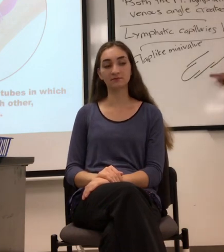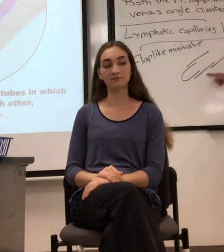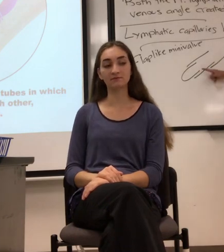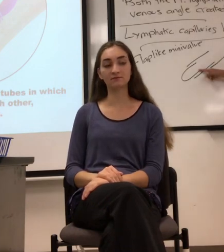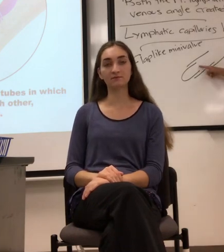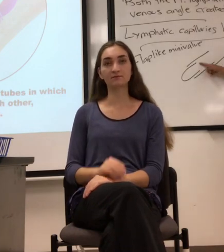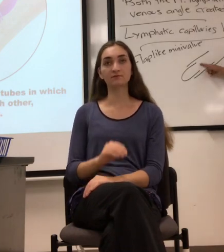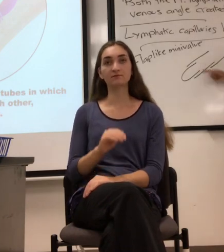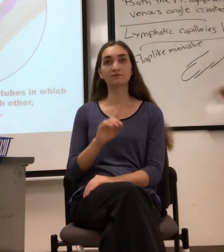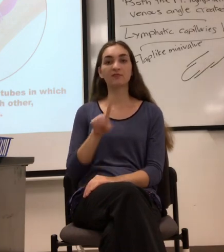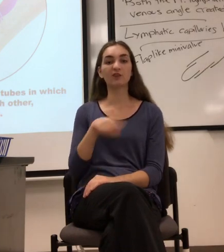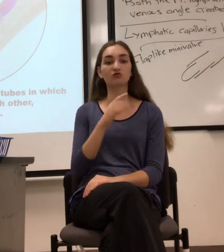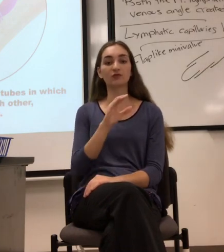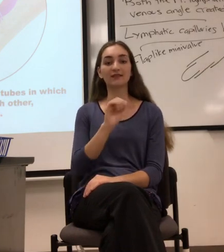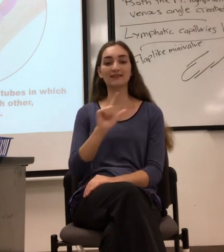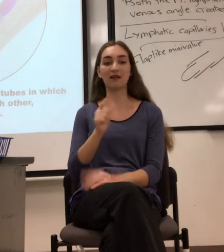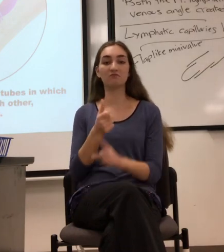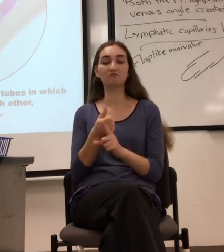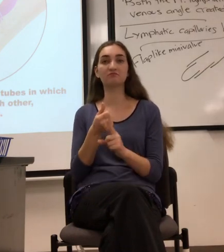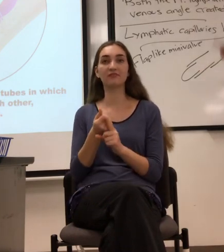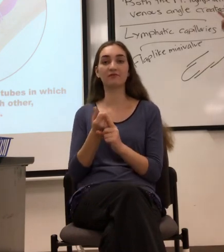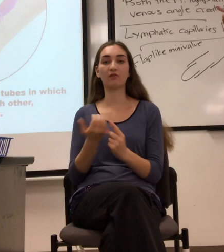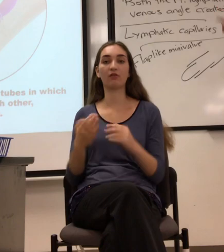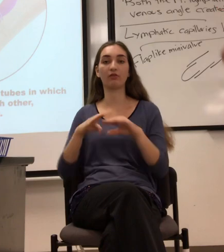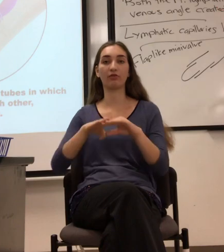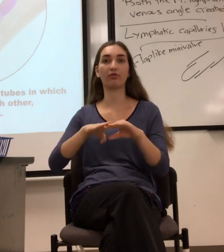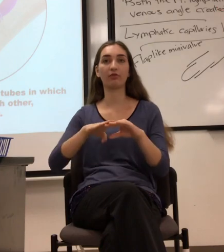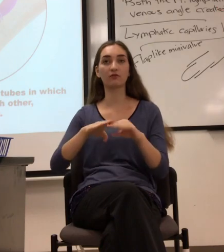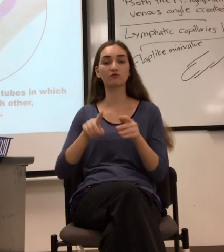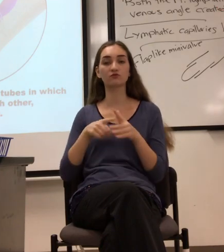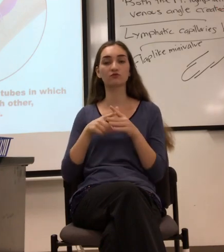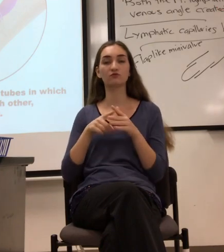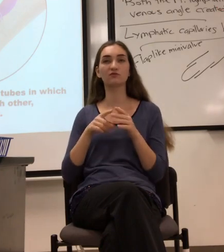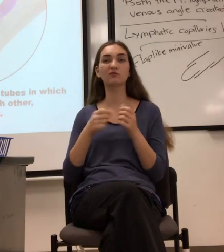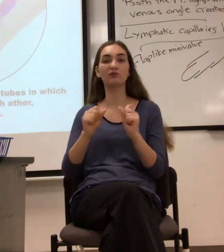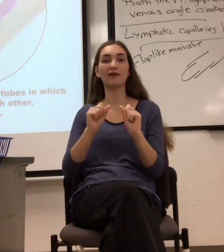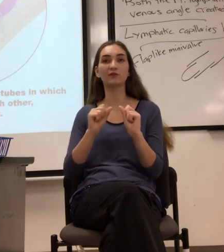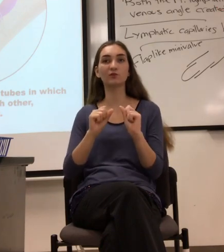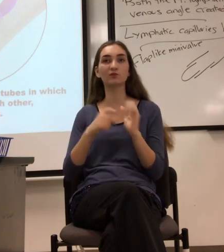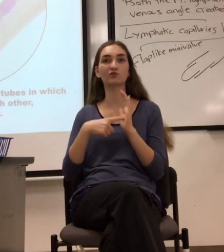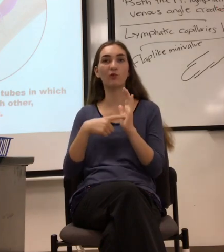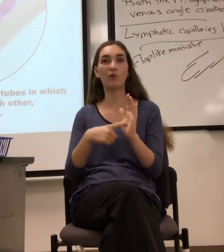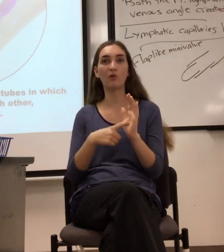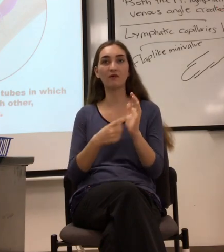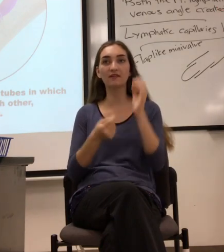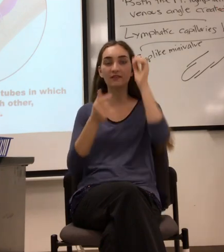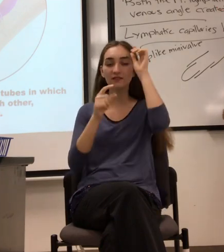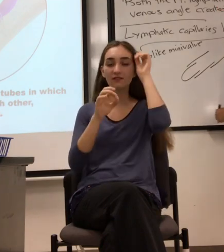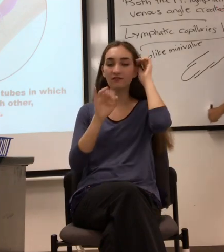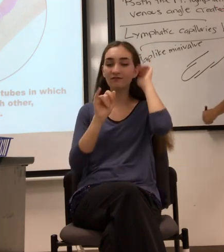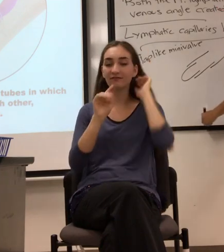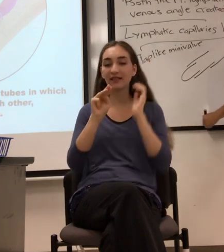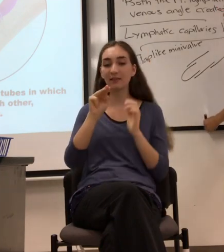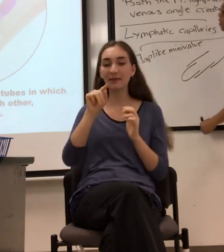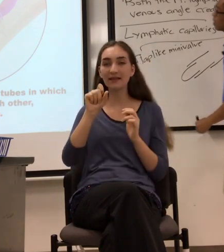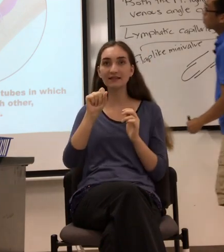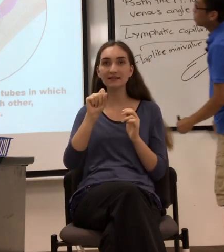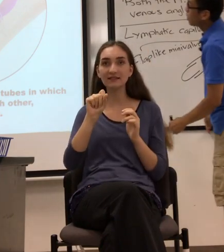Cells that overlap. And what happens is, what they're trying to show you is, there's these little filaments that anchor